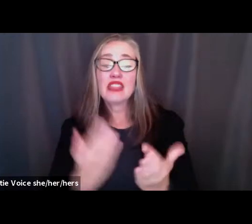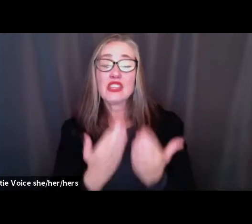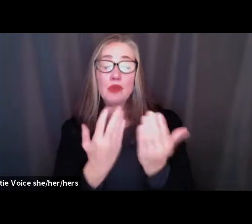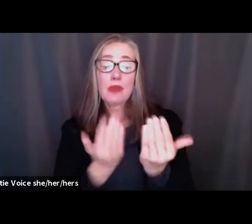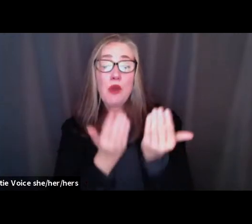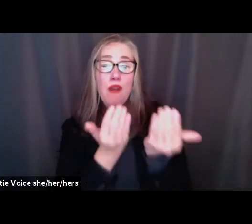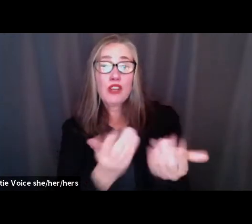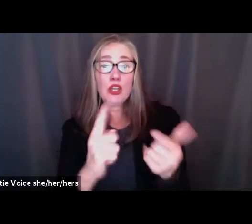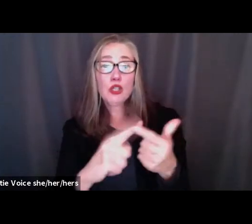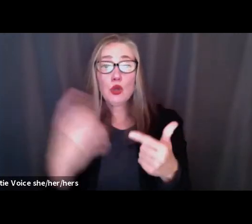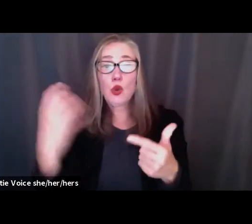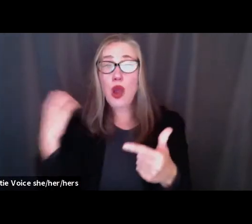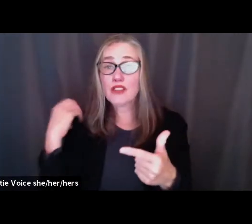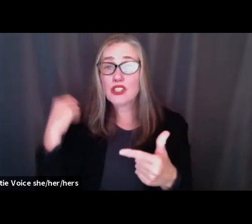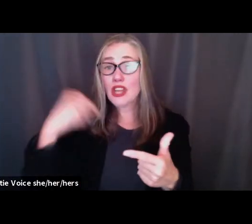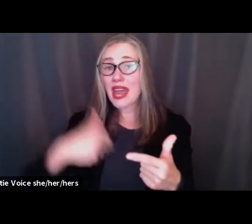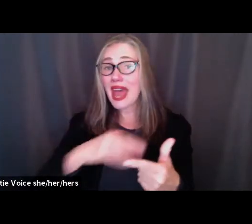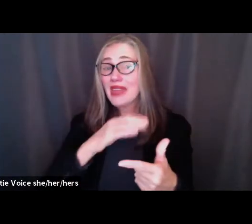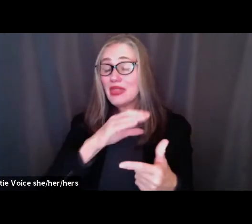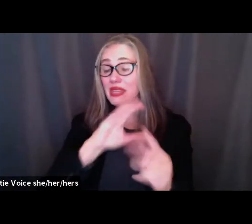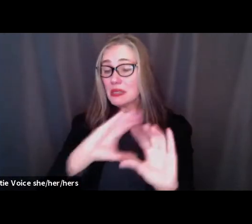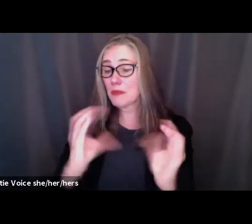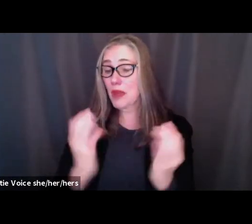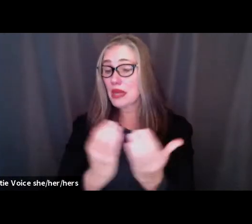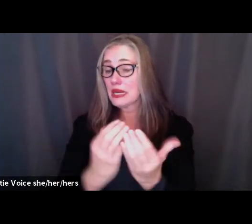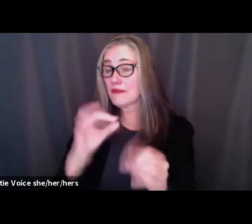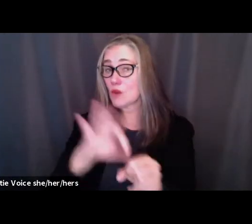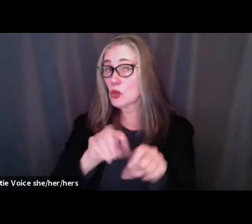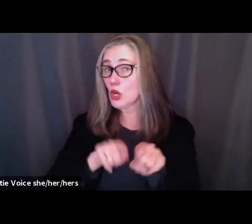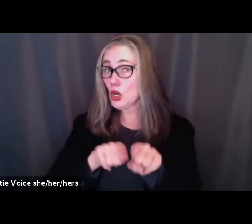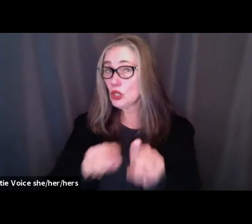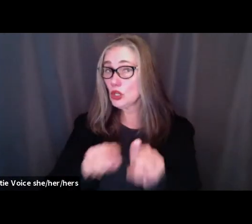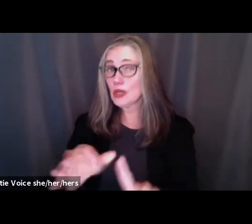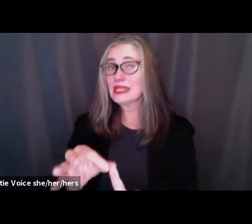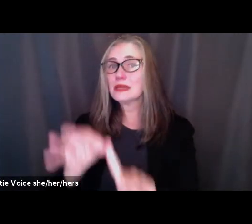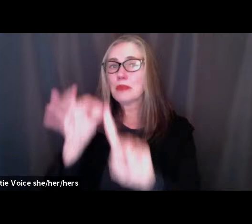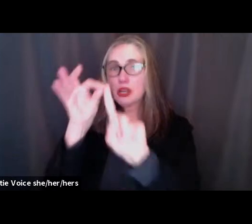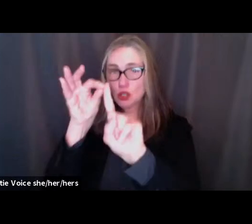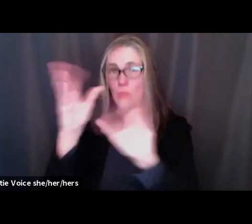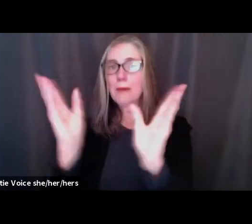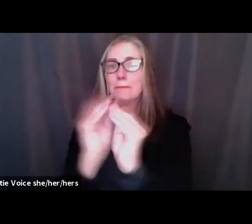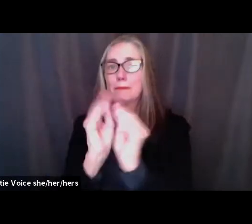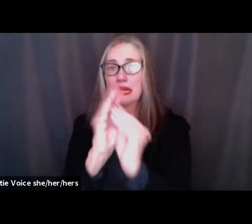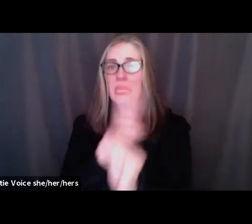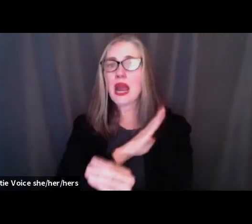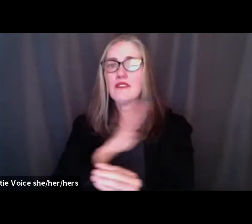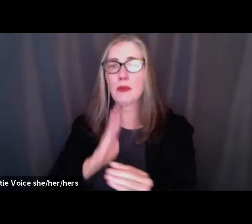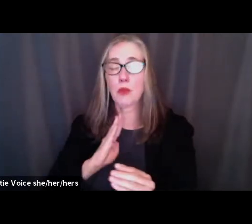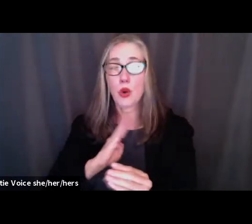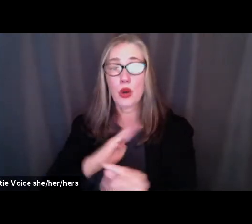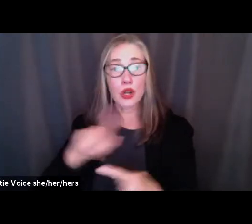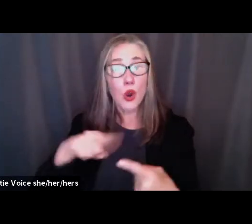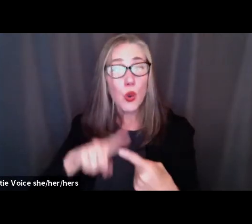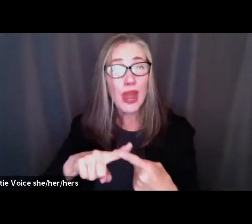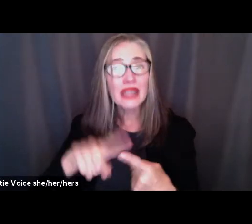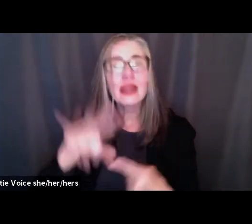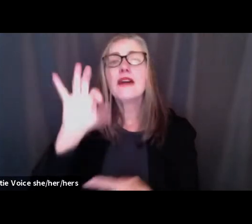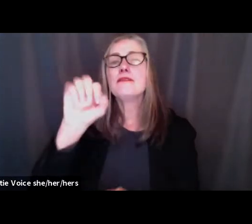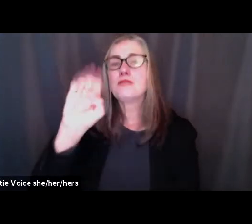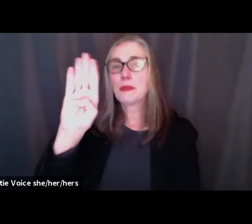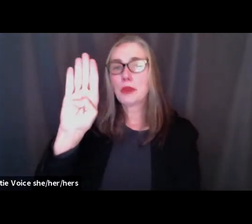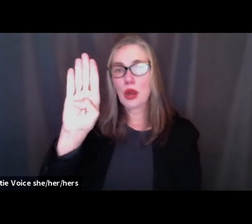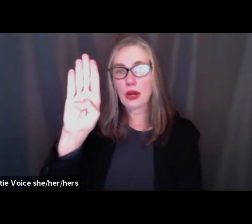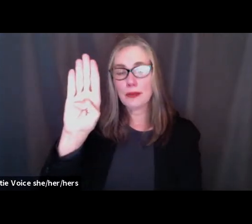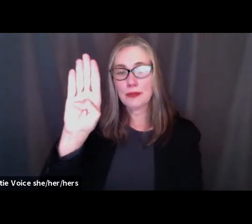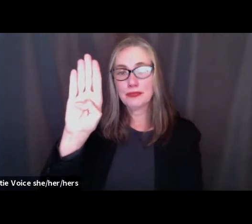officers and this body for a vote during a special board meeting in February. With that,